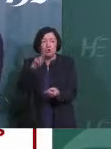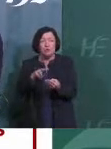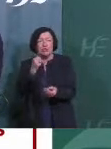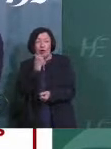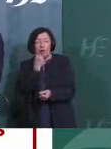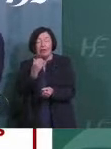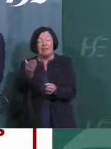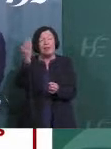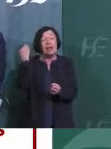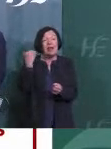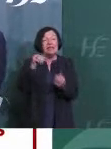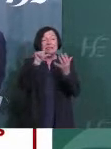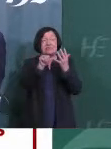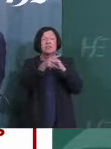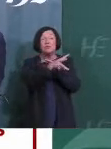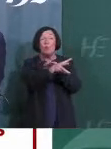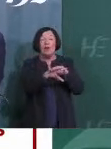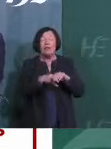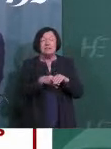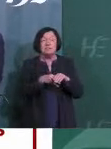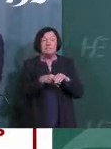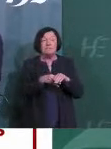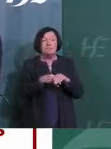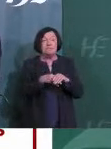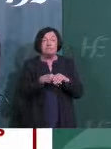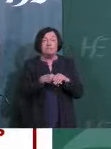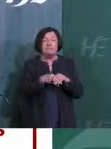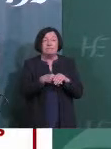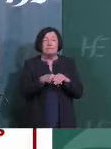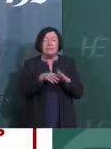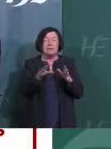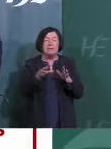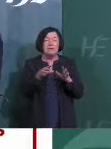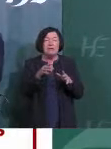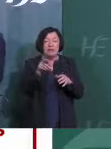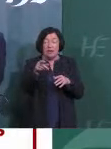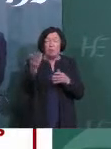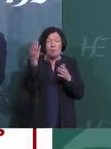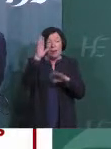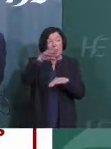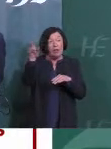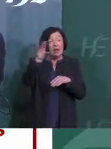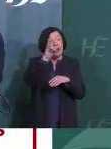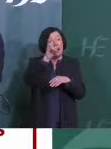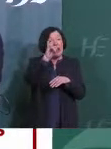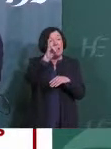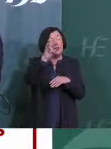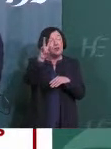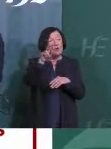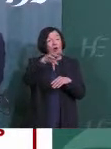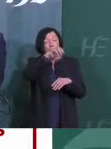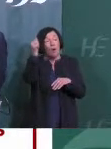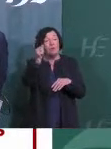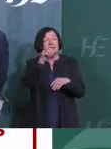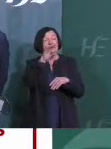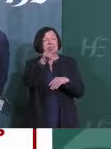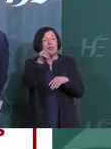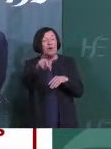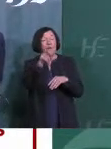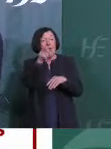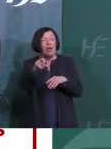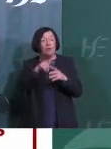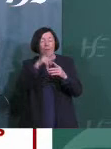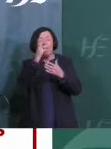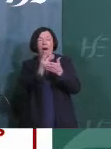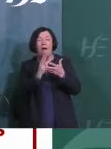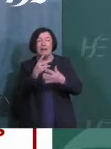In the last 6 weeks, that slide I showed in ITU, most ITU admissions, unvaccinated people or